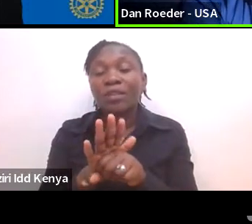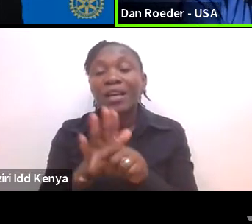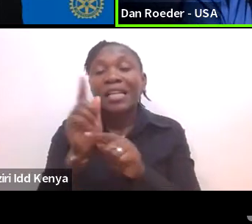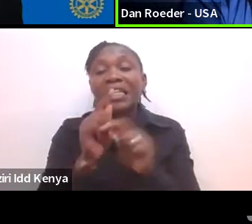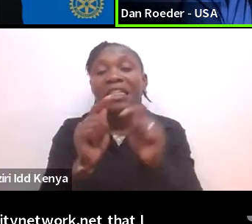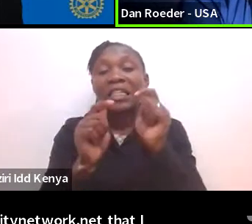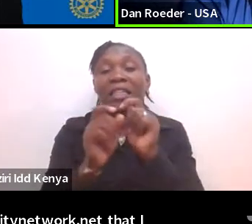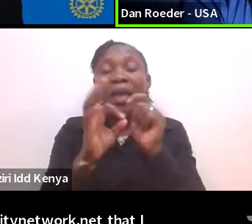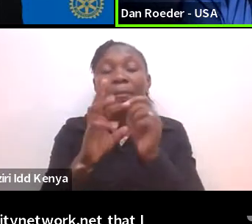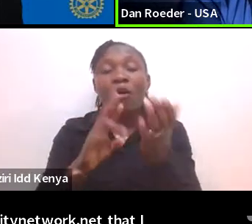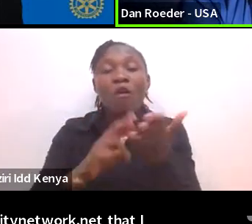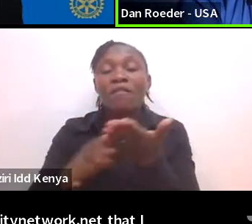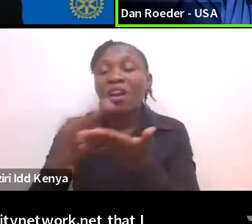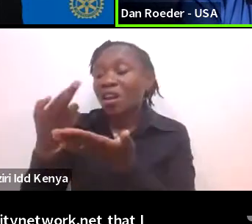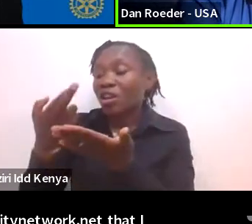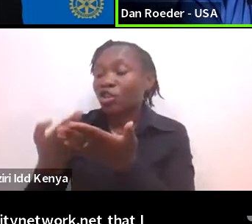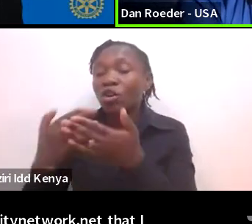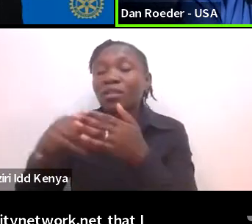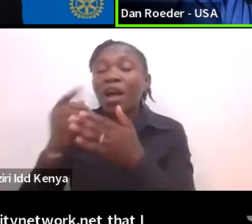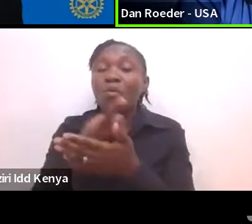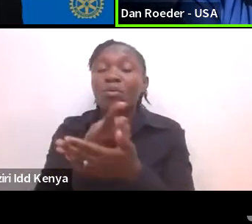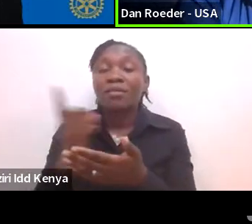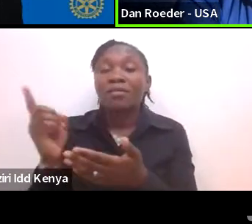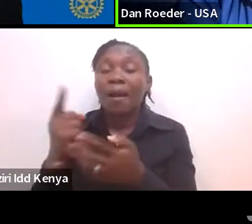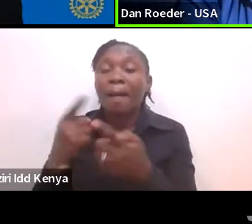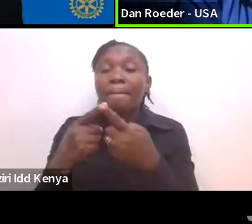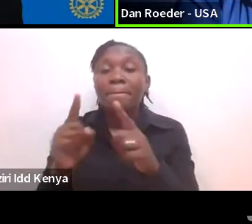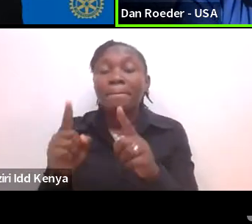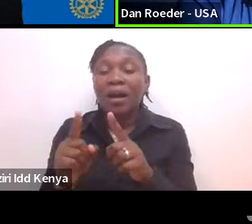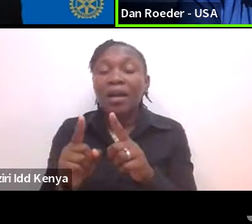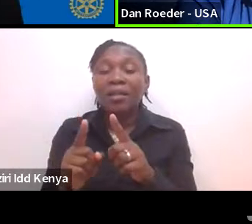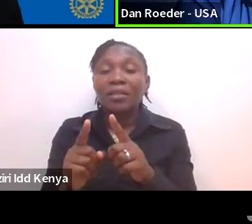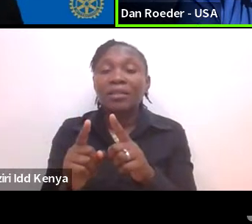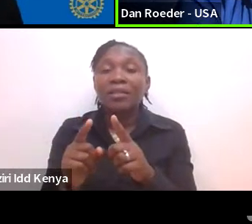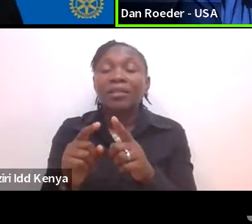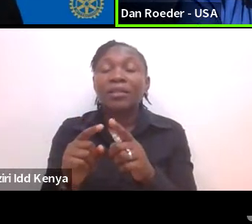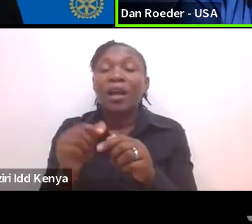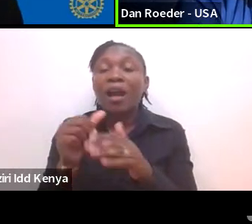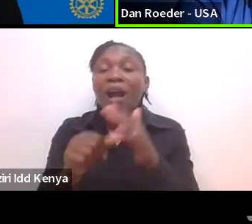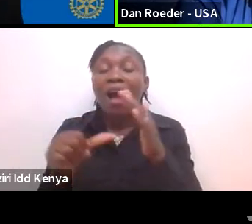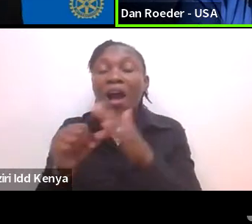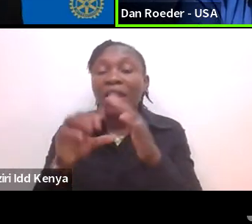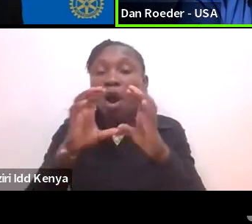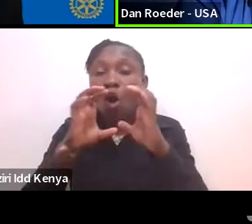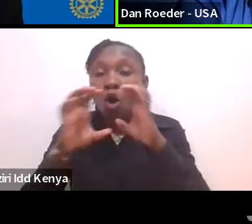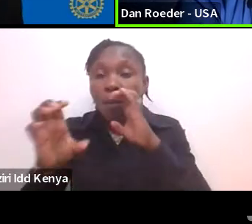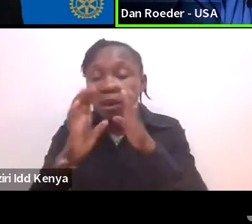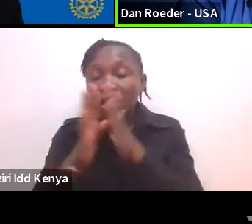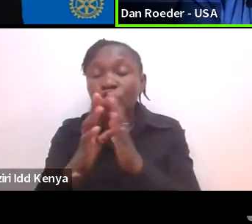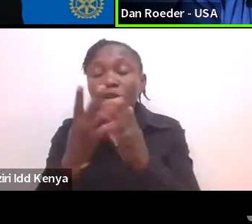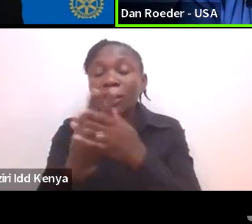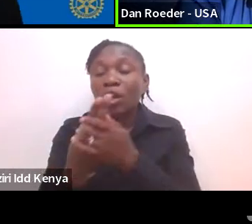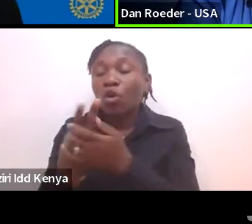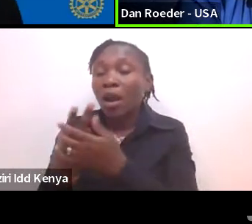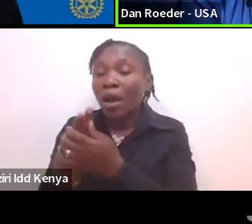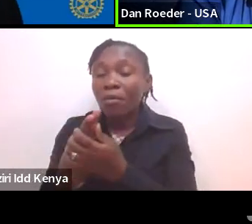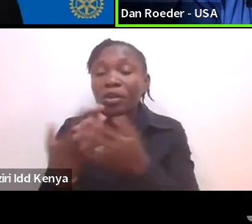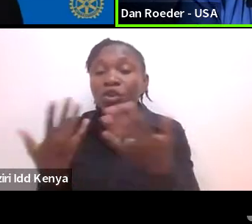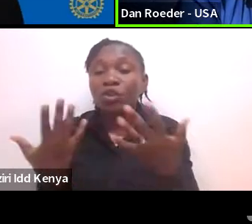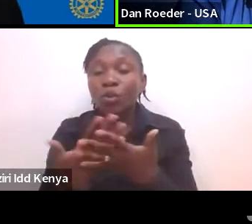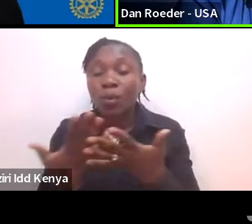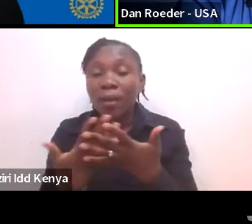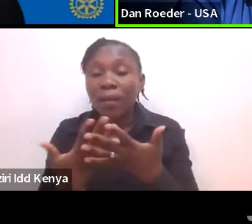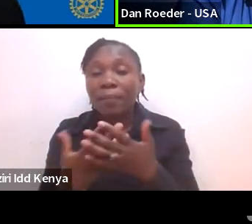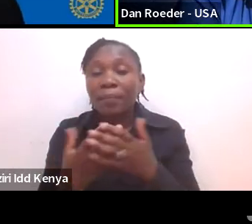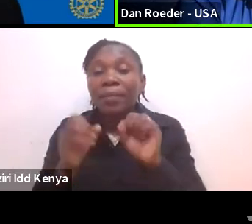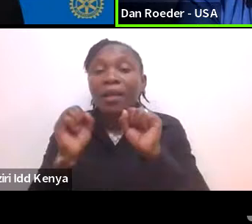resources out there, but it comes down to communication and collaboration, where being able to